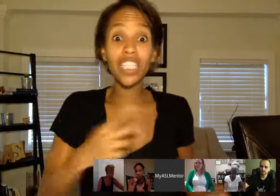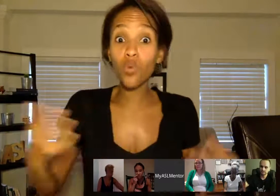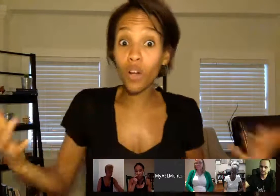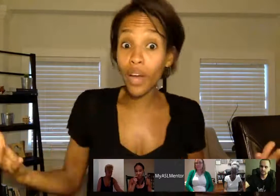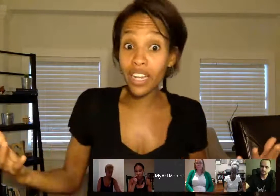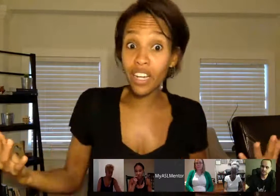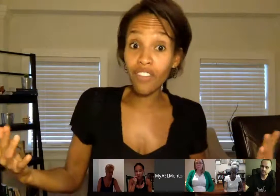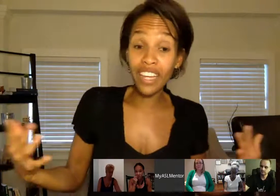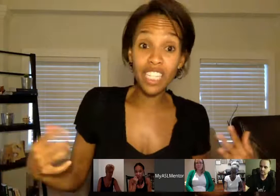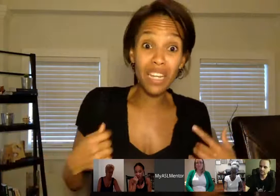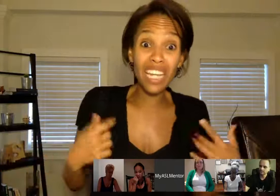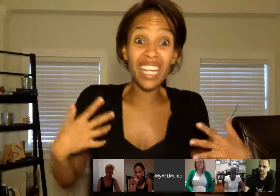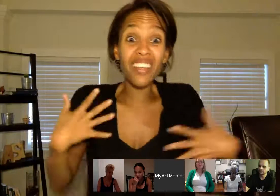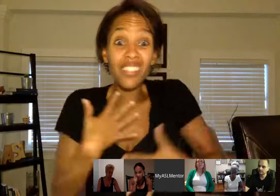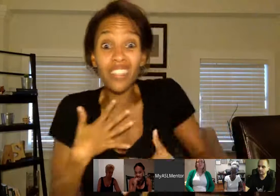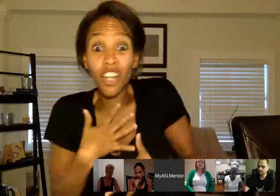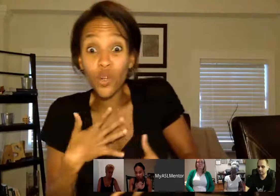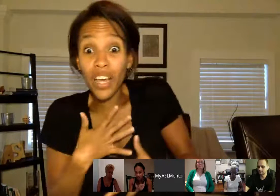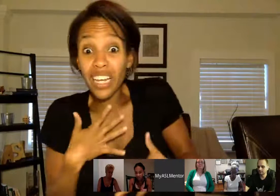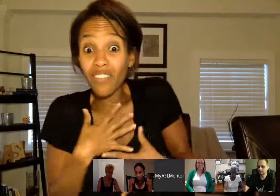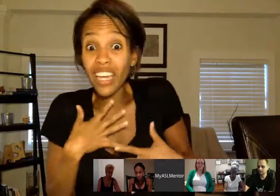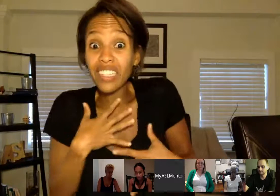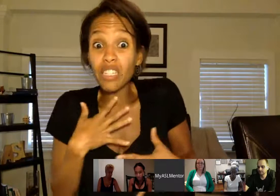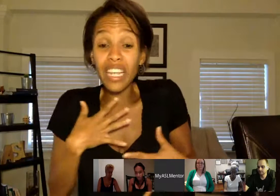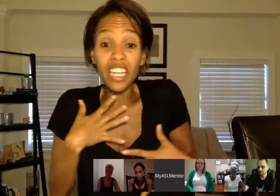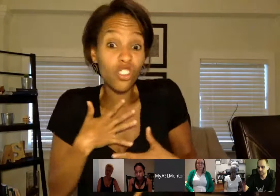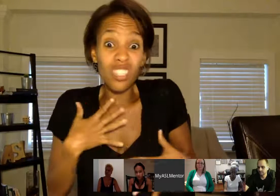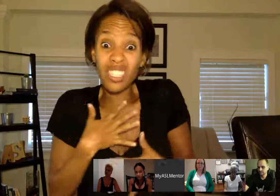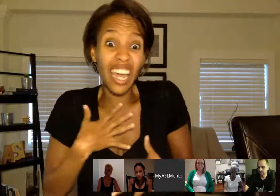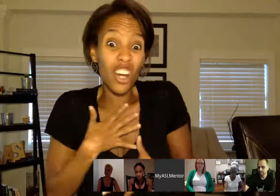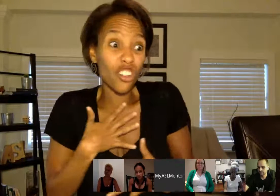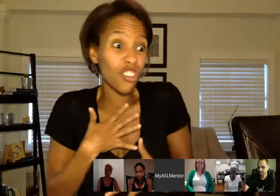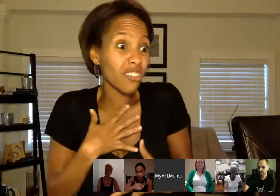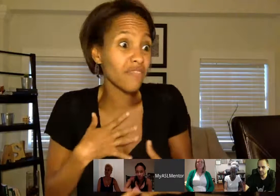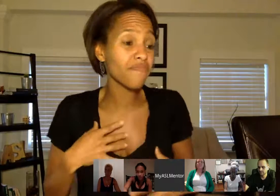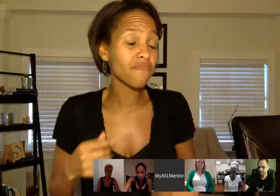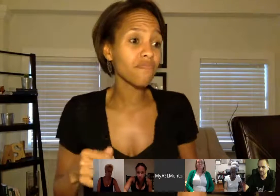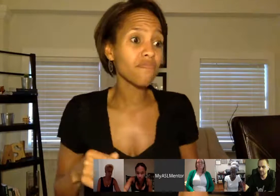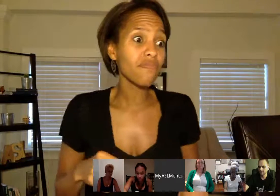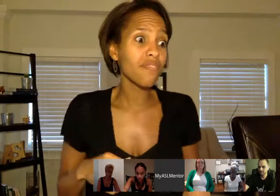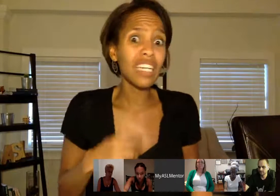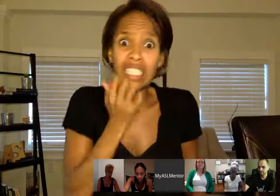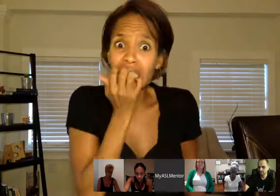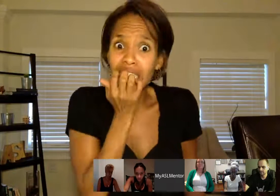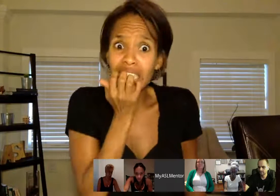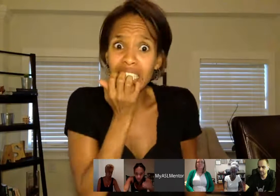So that's one way to convey intimidating. This is another way to convey intimidating, just scared.